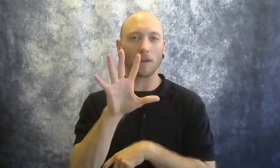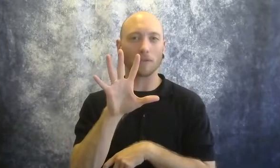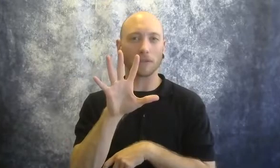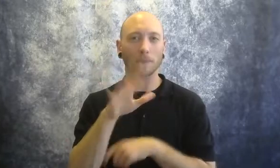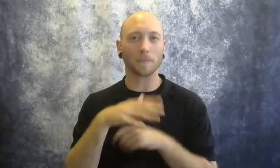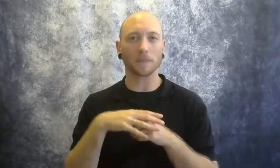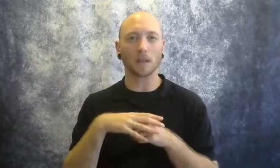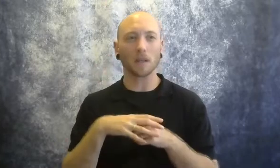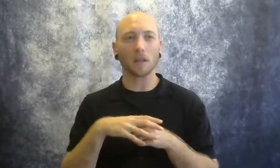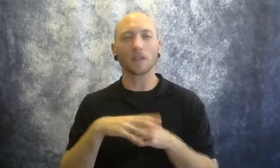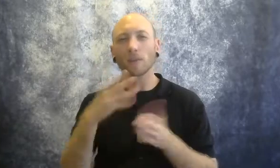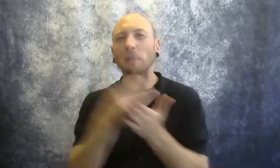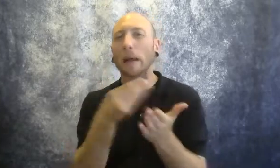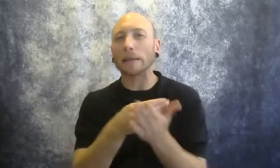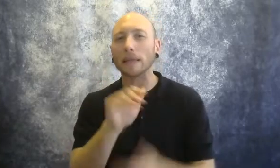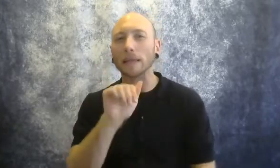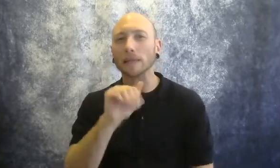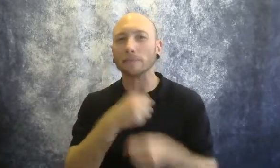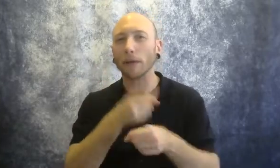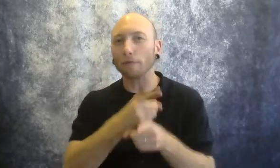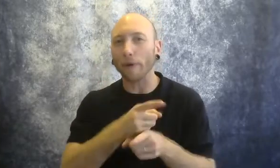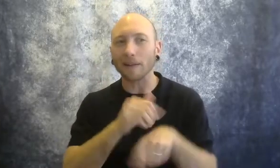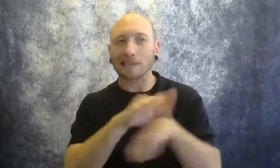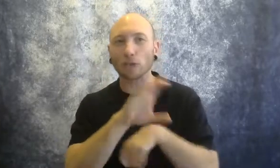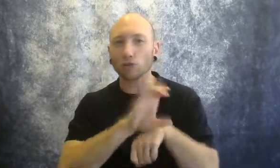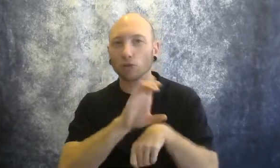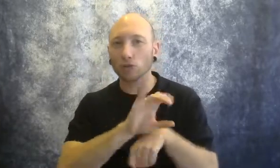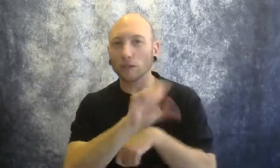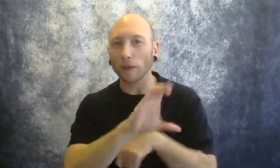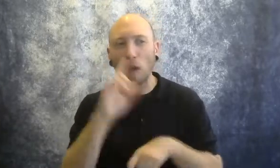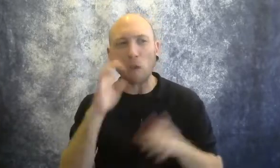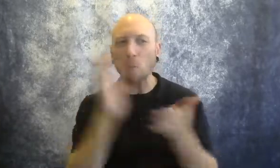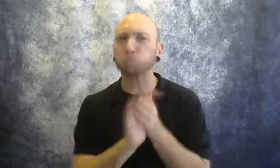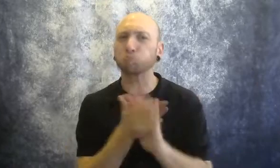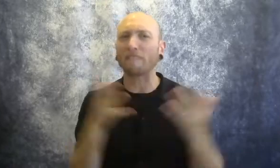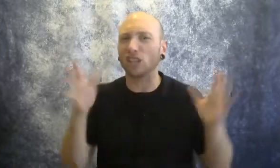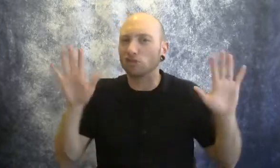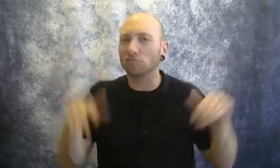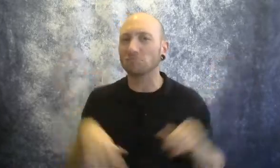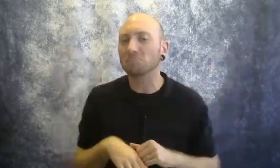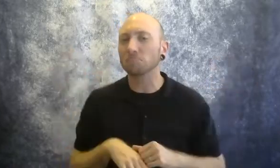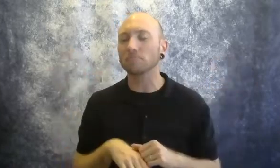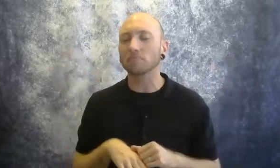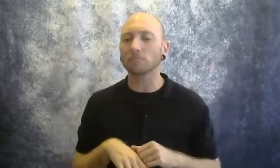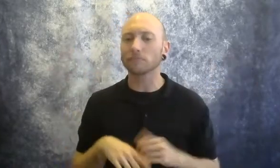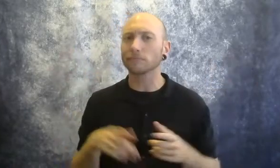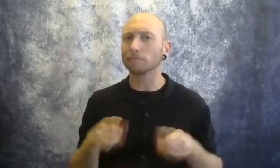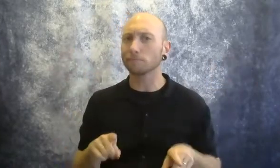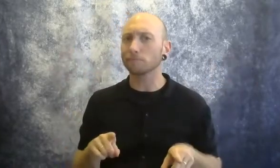Air, I think I'm done with this amends, this $1,500, with the church. So then I